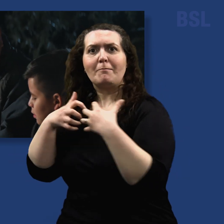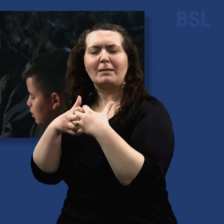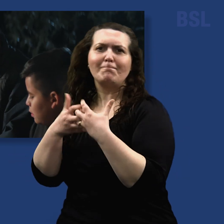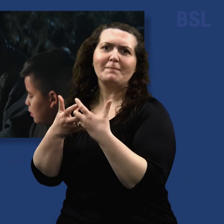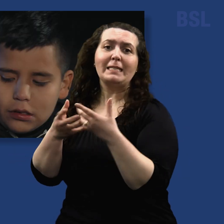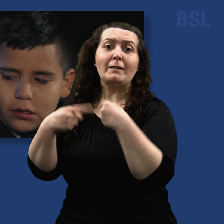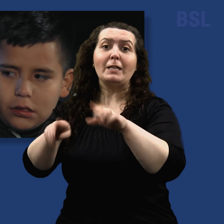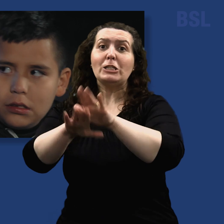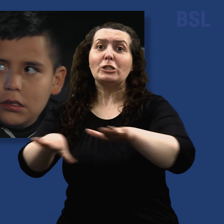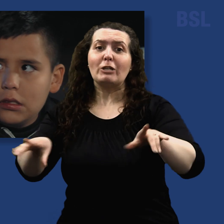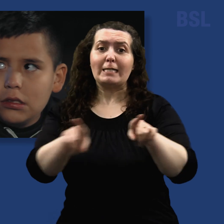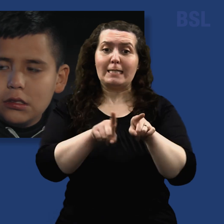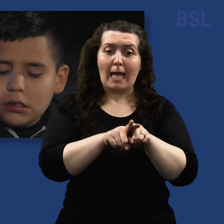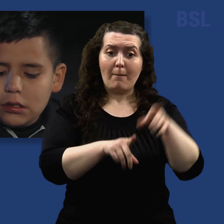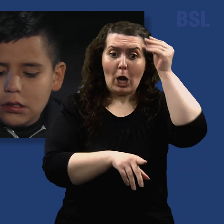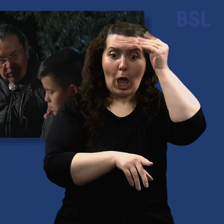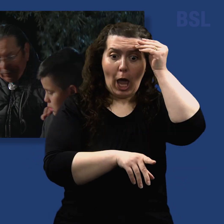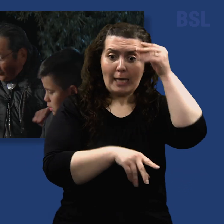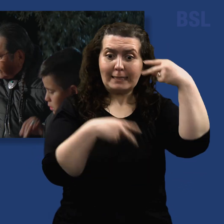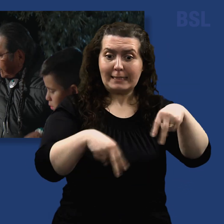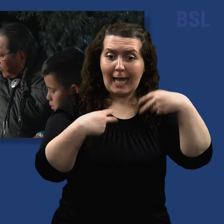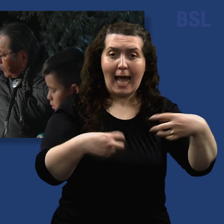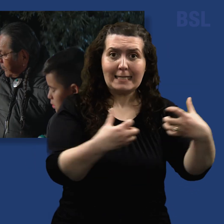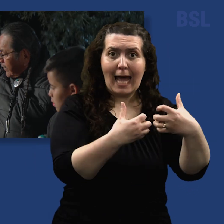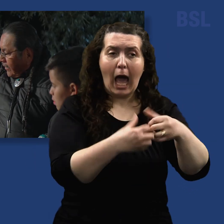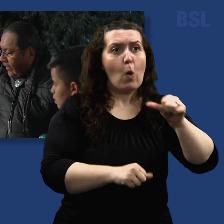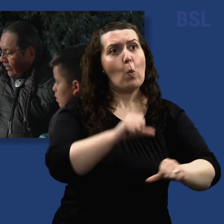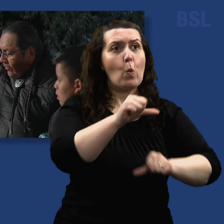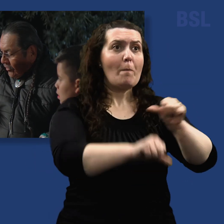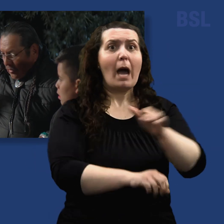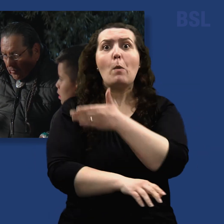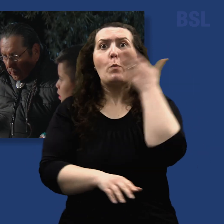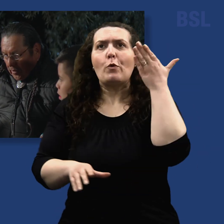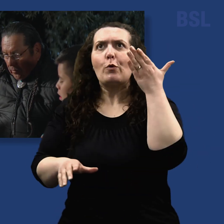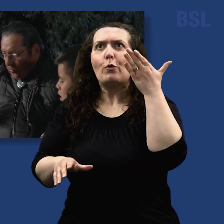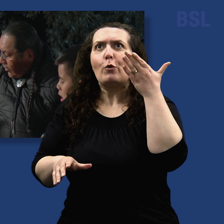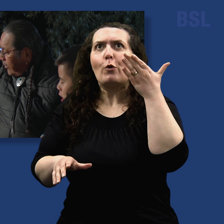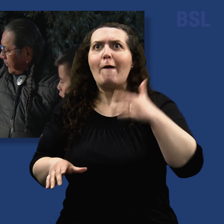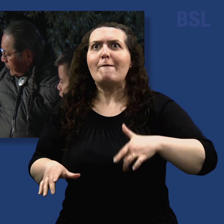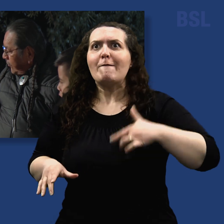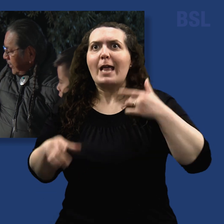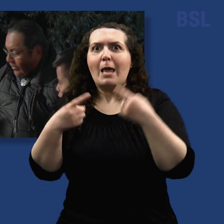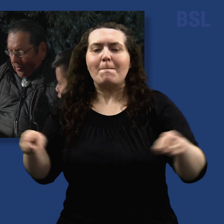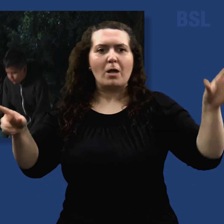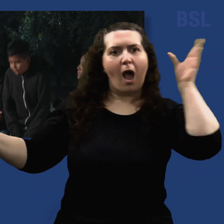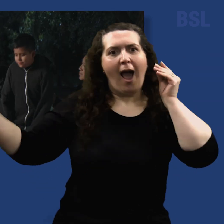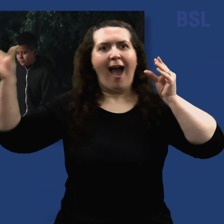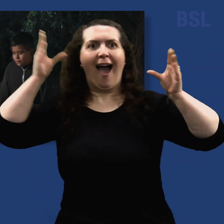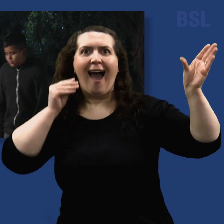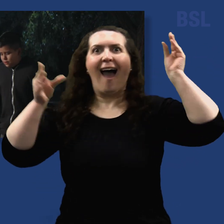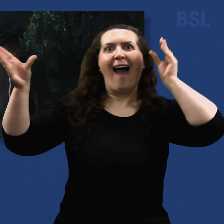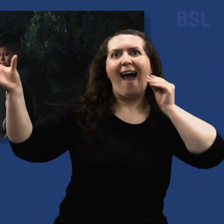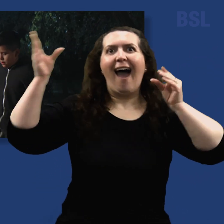If our children learn the dance steps without learning to hear and to feel the beautiful music of the gospel of Jesus Christ,